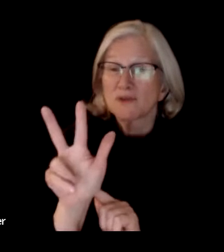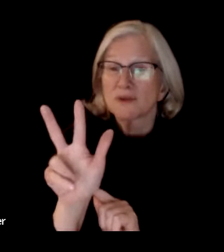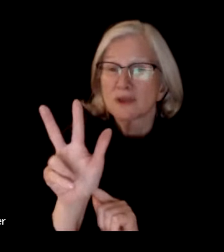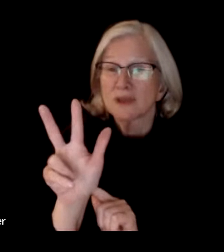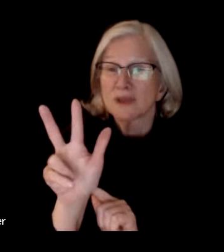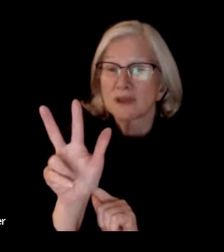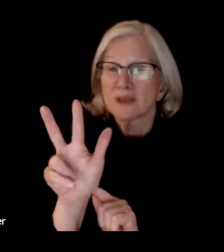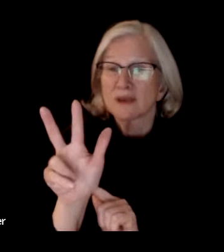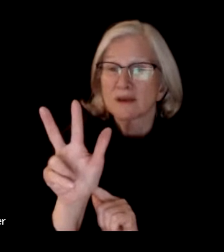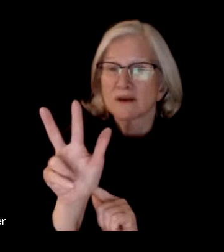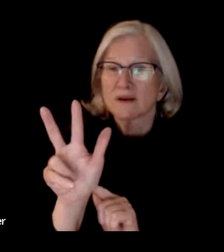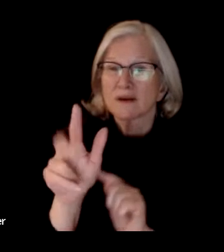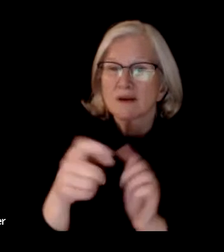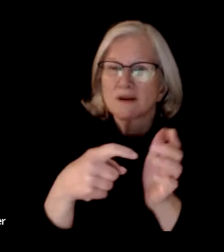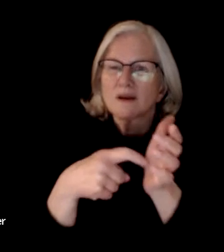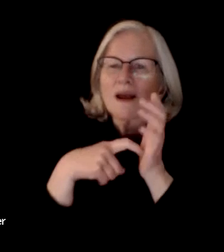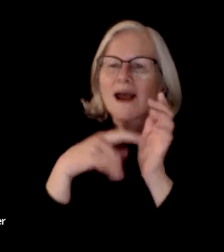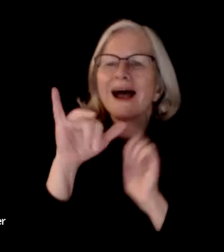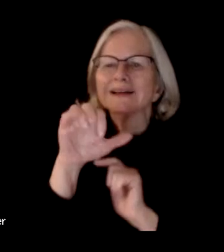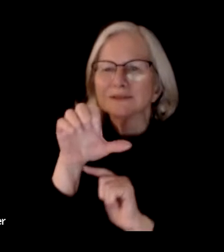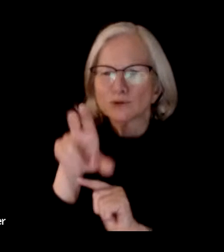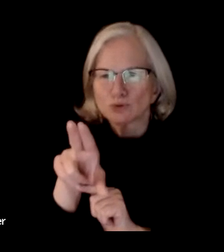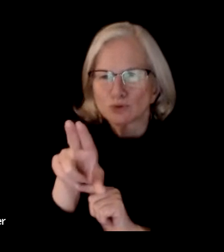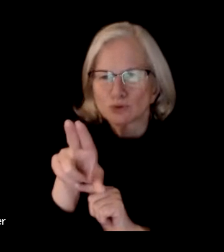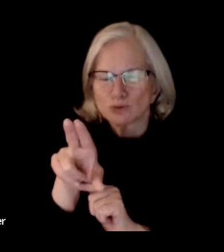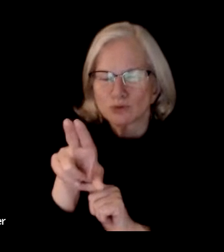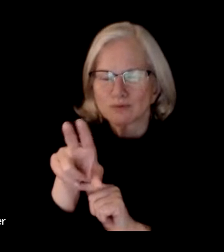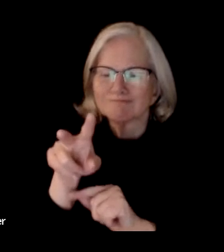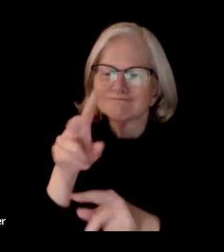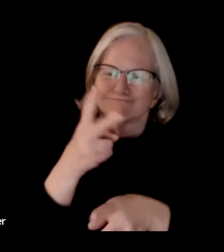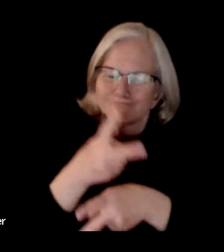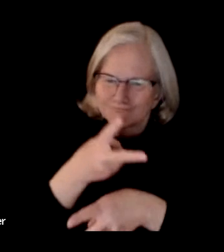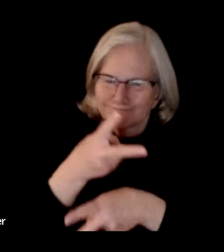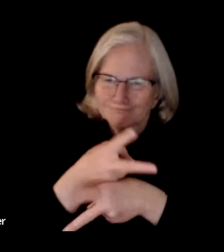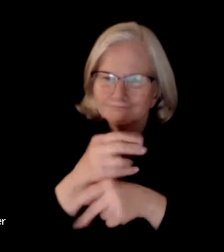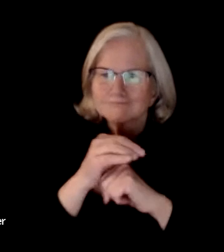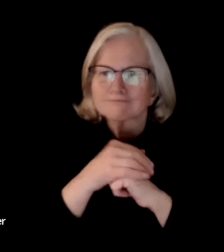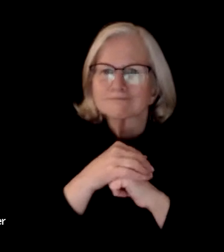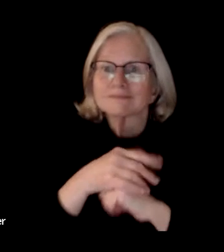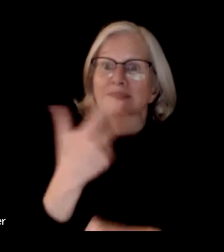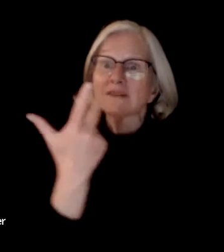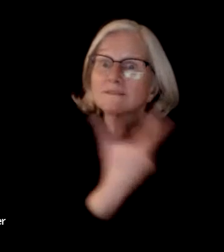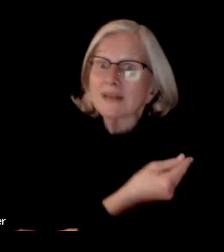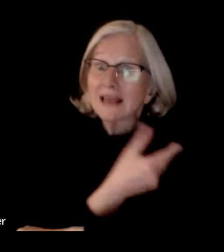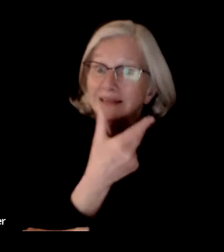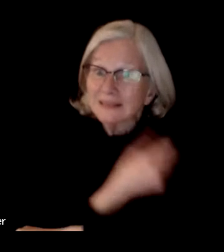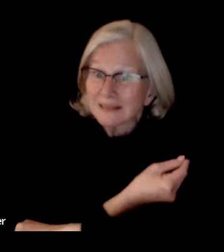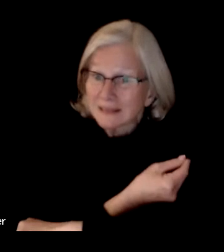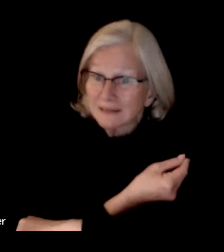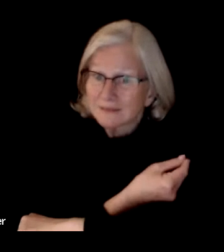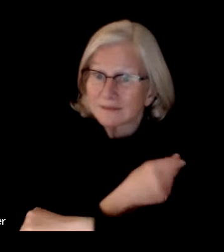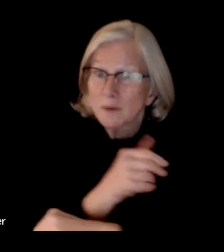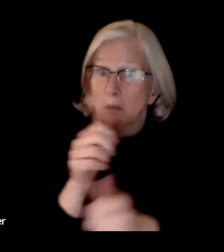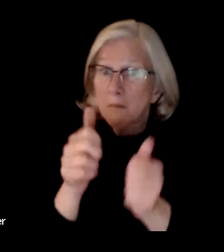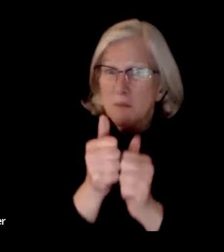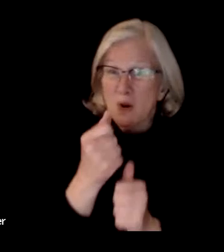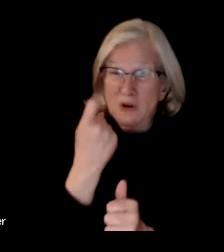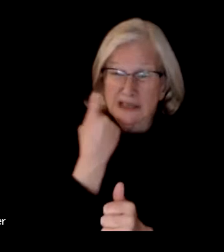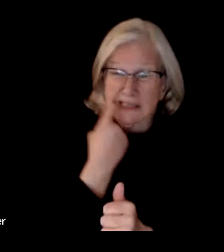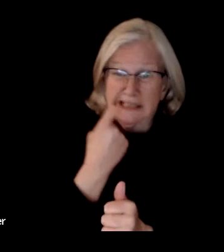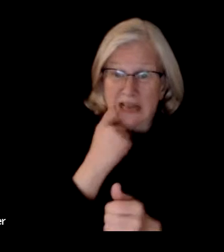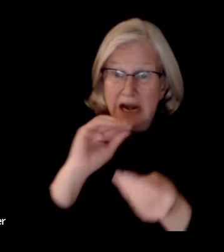care. On the vaccine administration front, most current posted data,